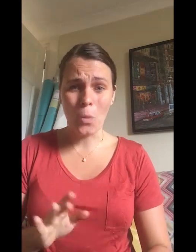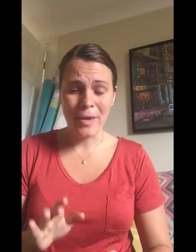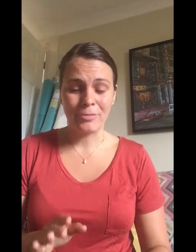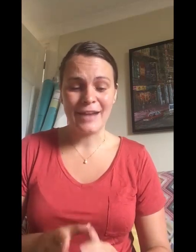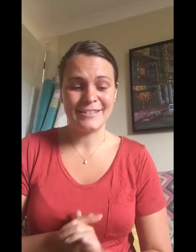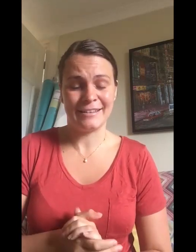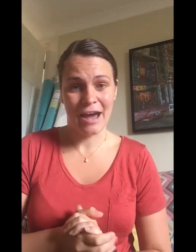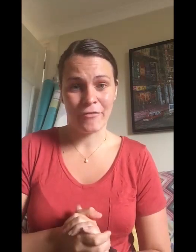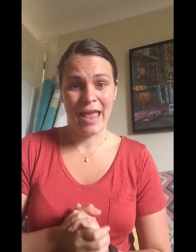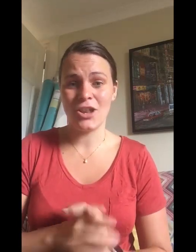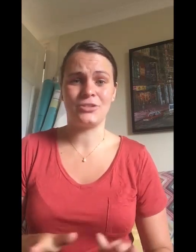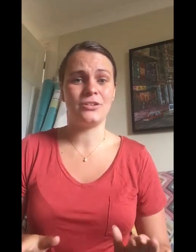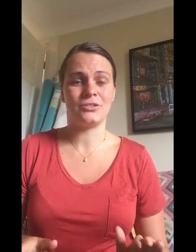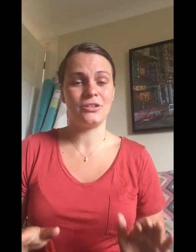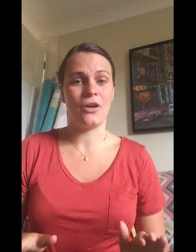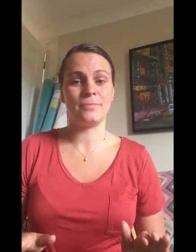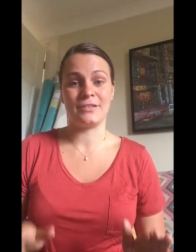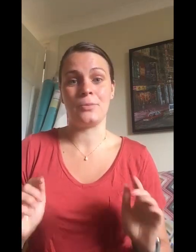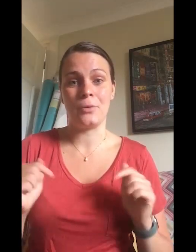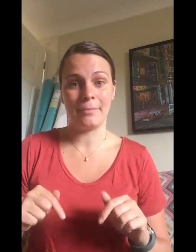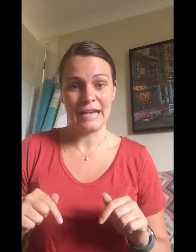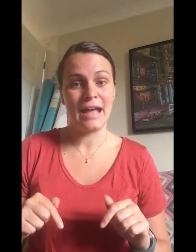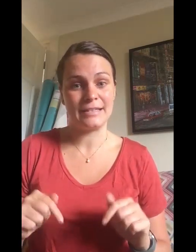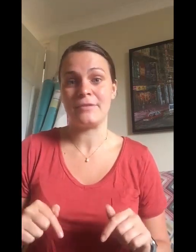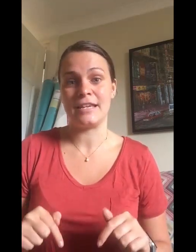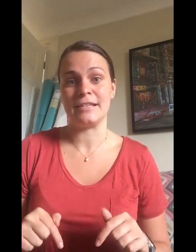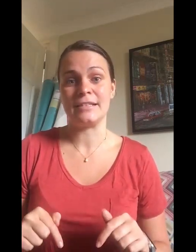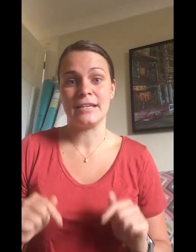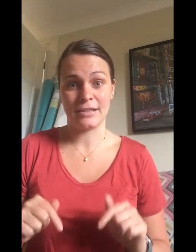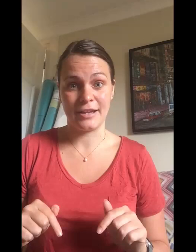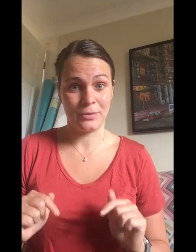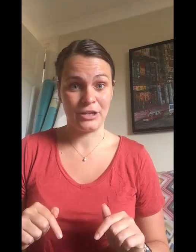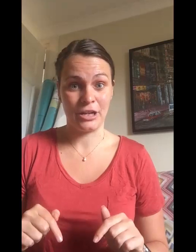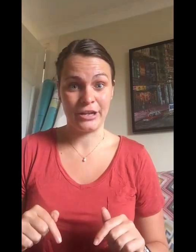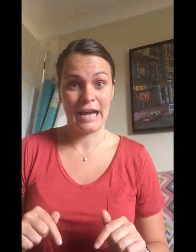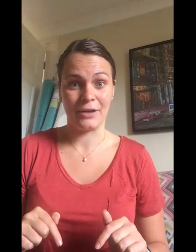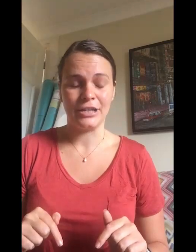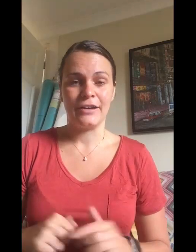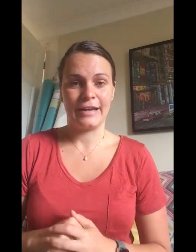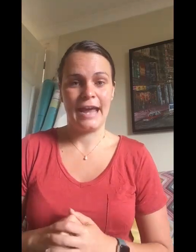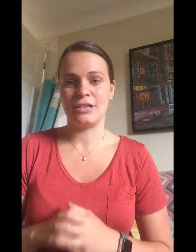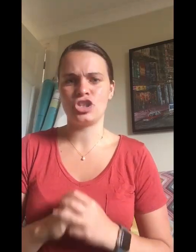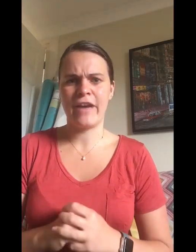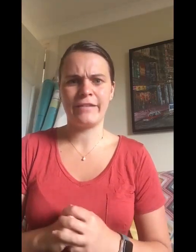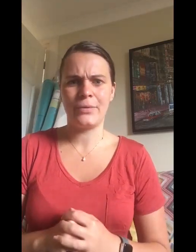been practicing the alphabet lots and lots and lots, because it will come in handy with these signs that we're going to learn now. Okay, so just very